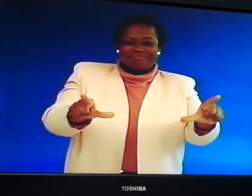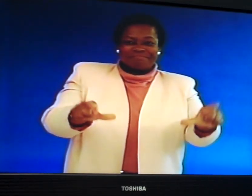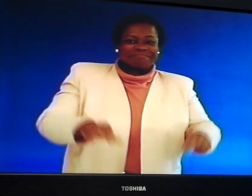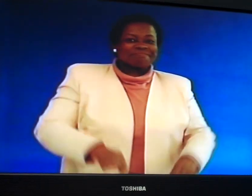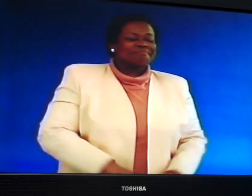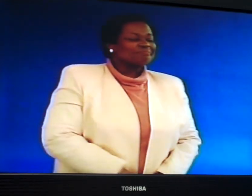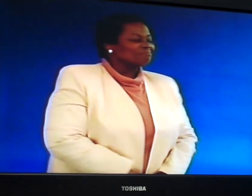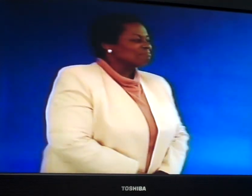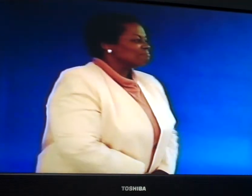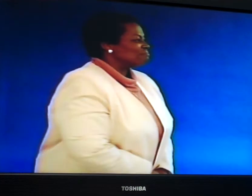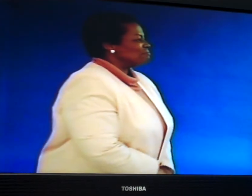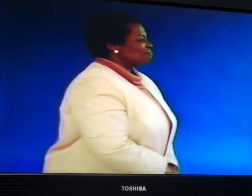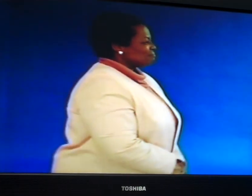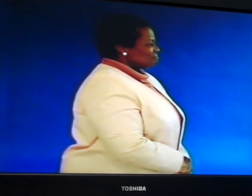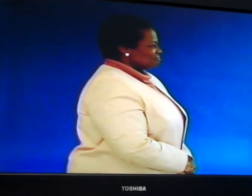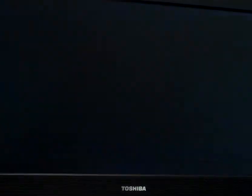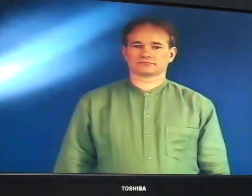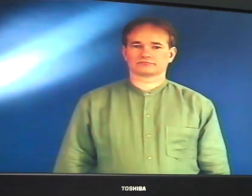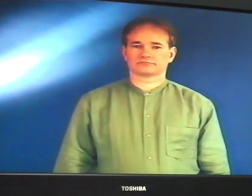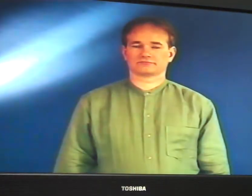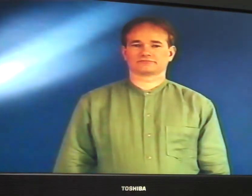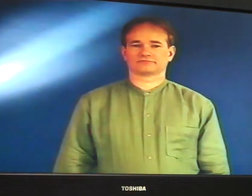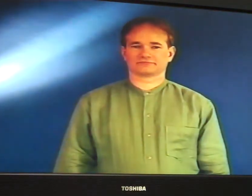And he was for the ASL language.